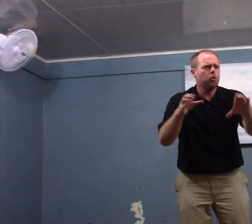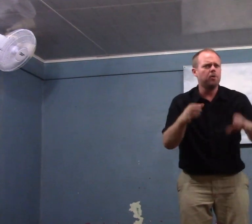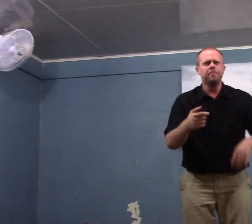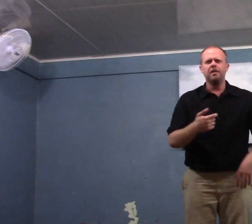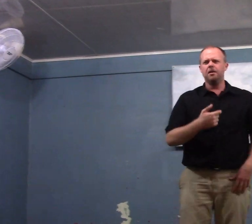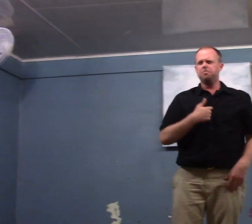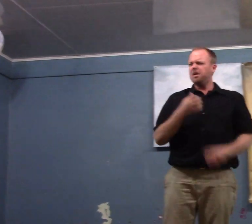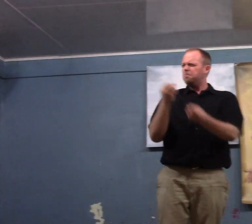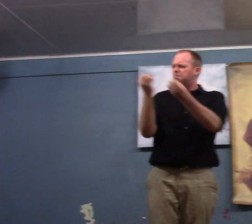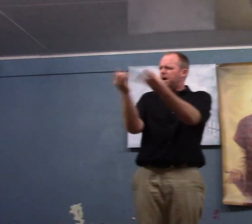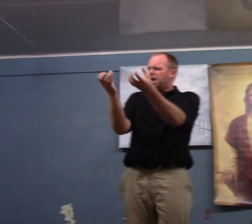Good deeds.